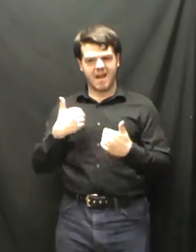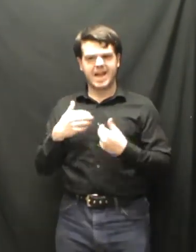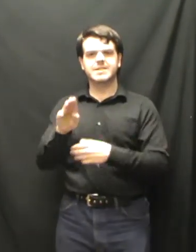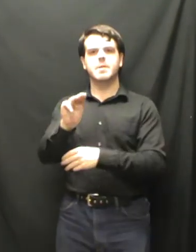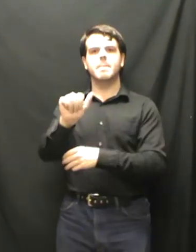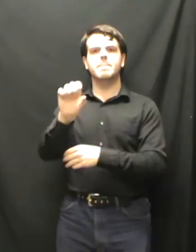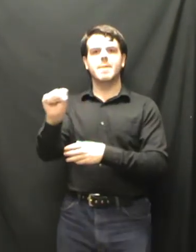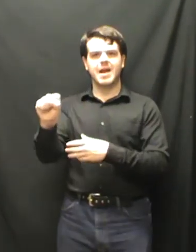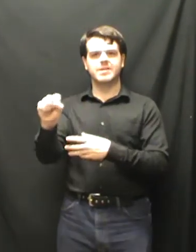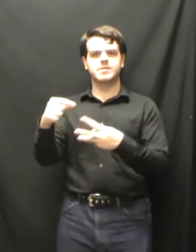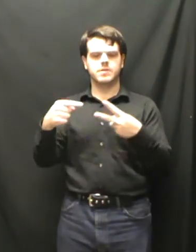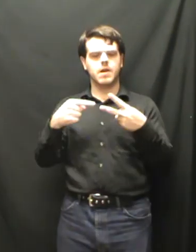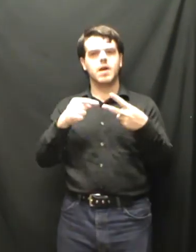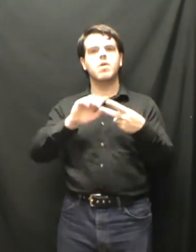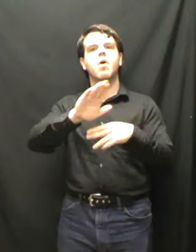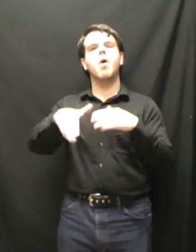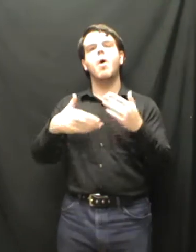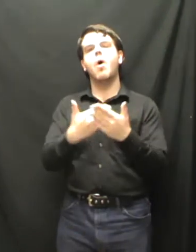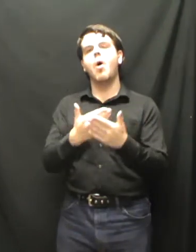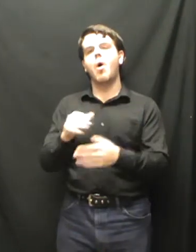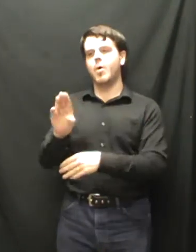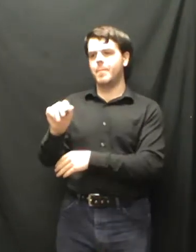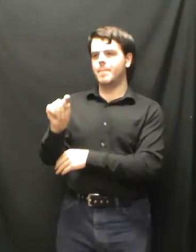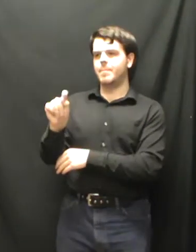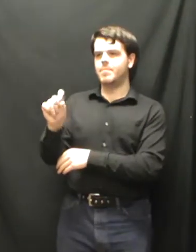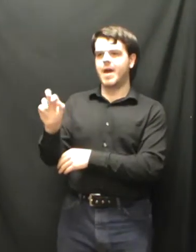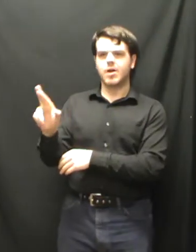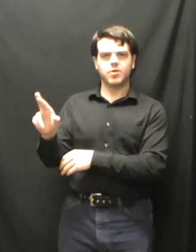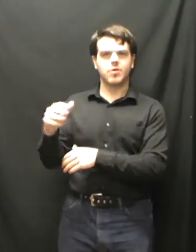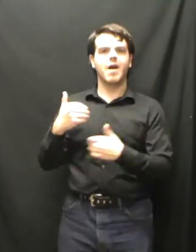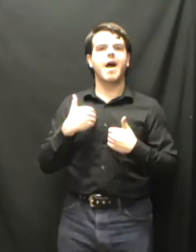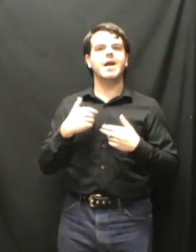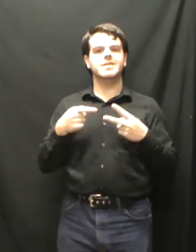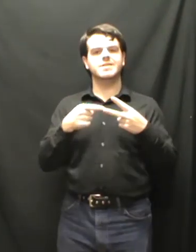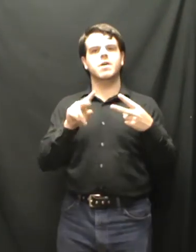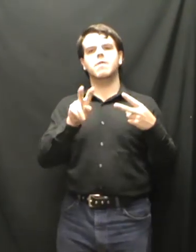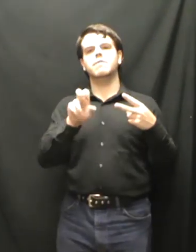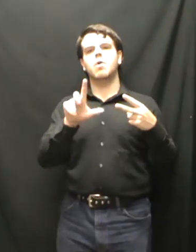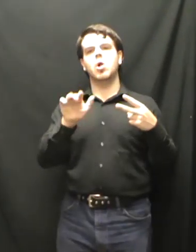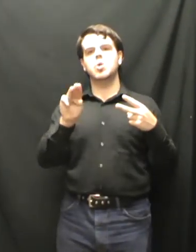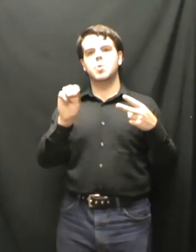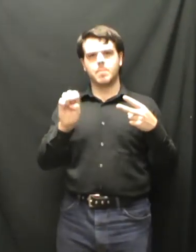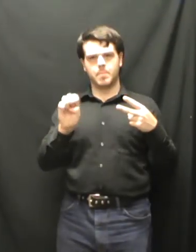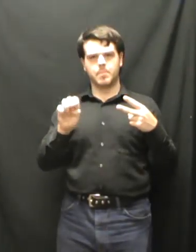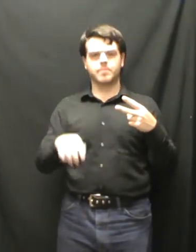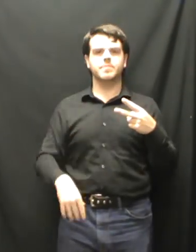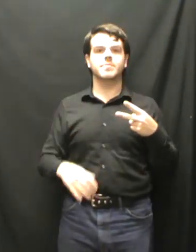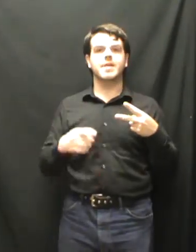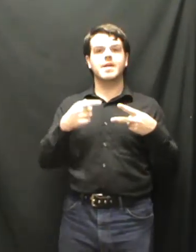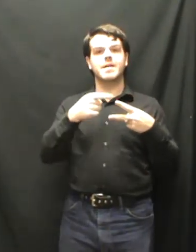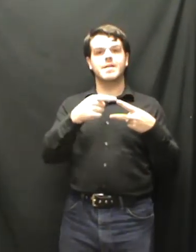have volume. So they occupy space. They take up space. When we say they occupy volume, they take